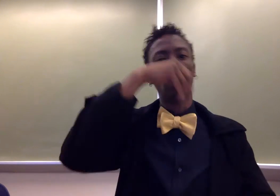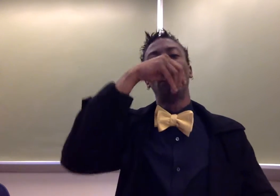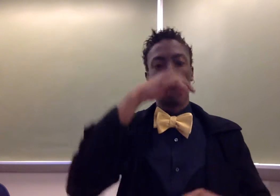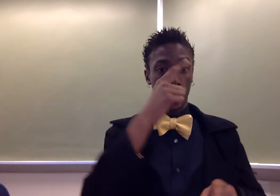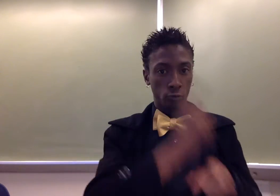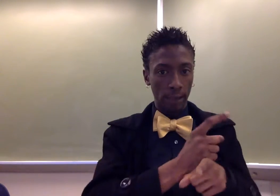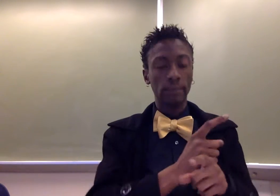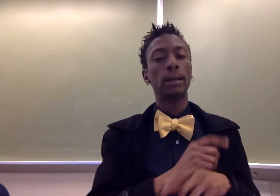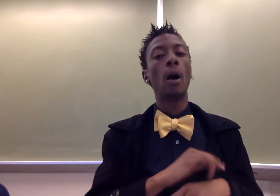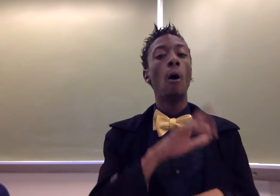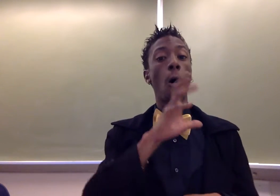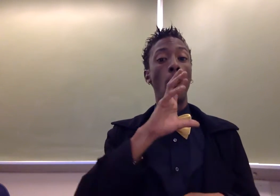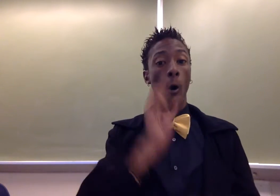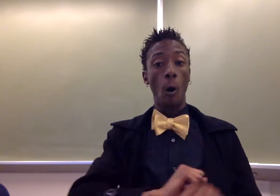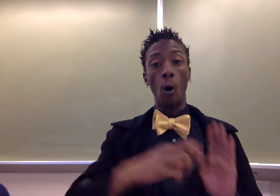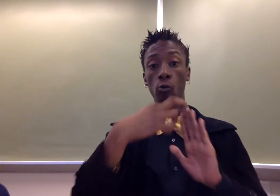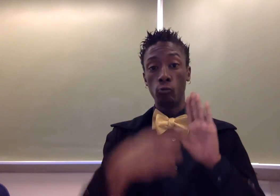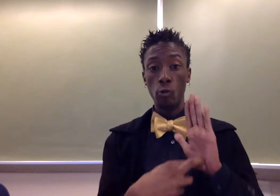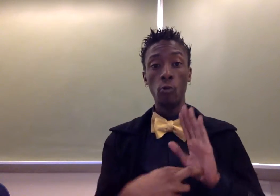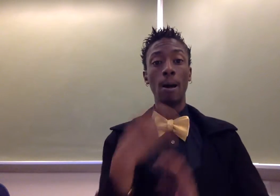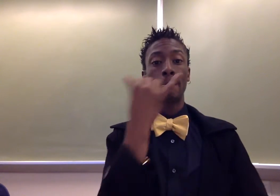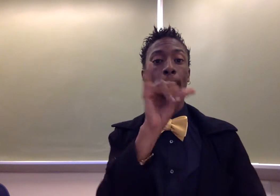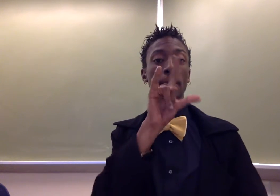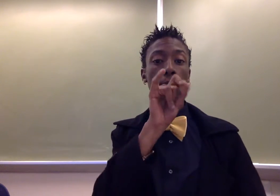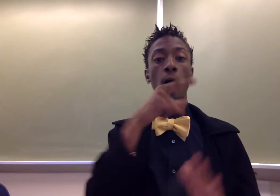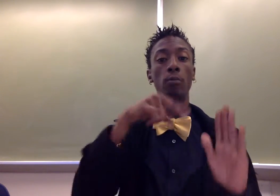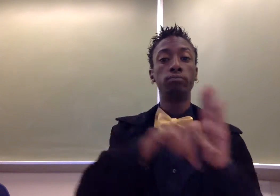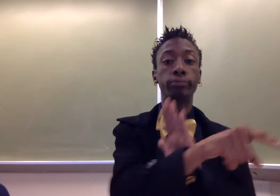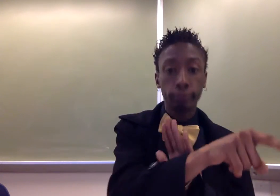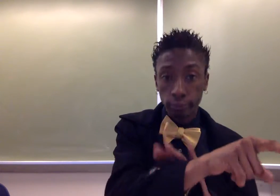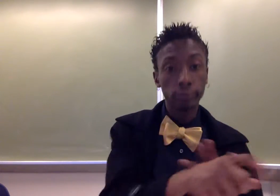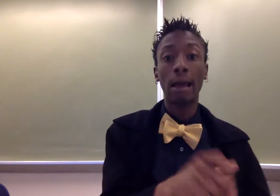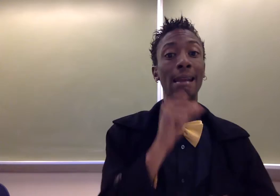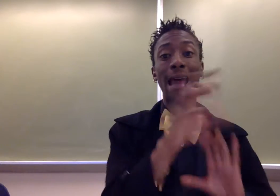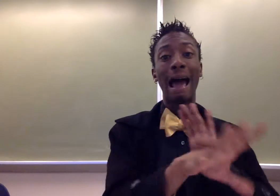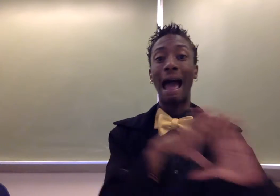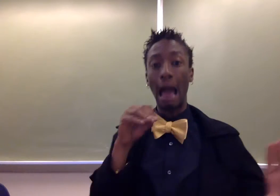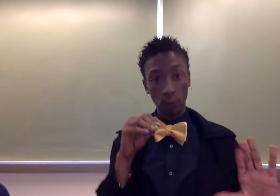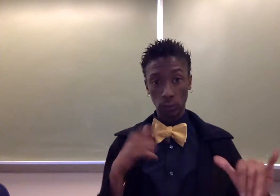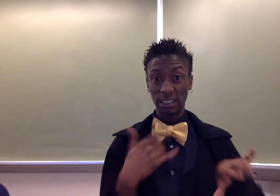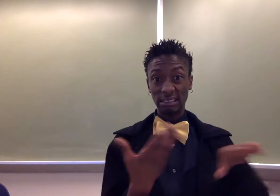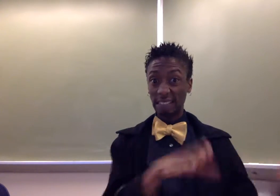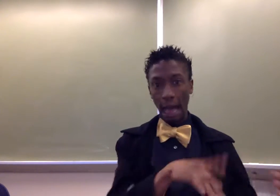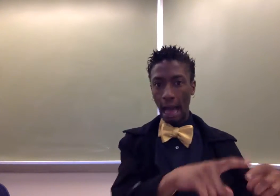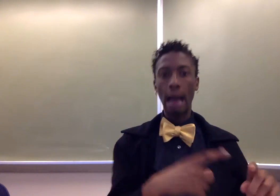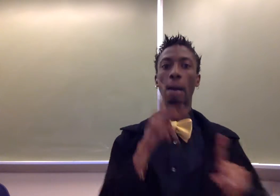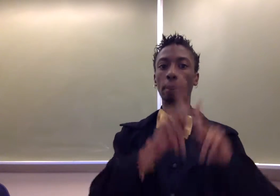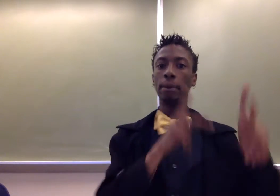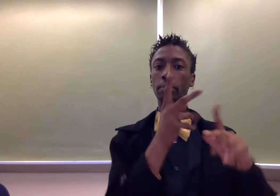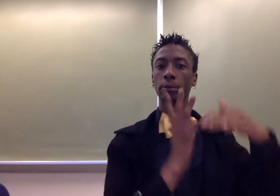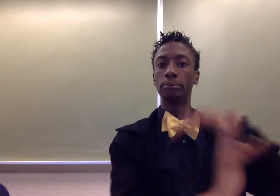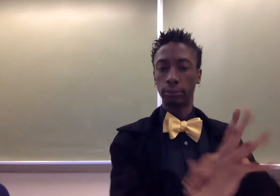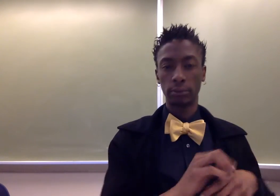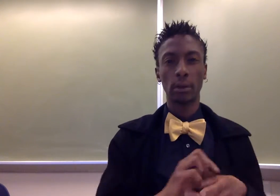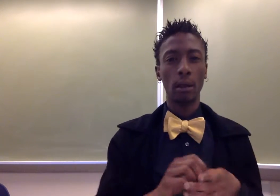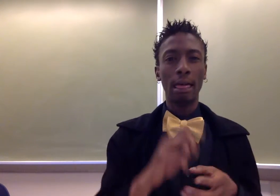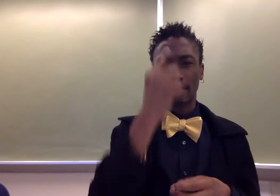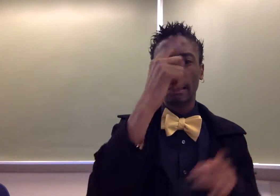died. You knew you didn't go in. Well, the frogs are comparable to those canaries when we speak of the water system. They're